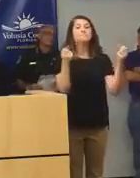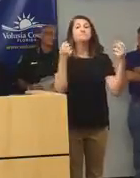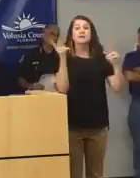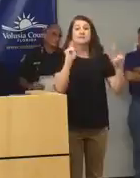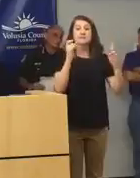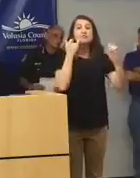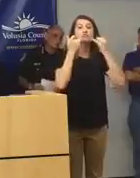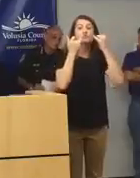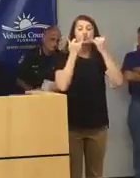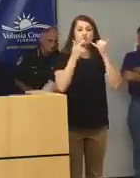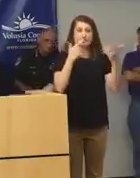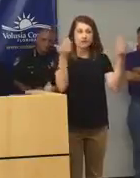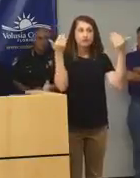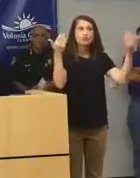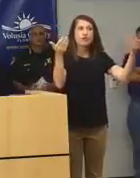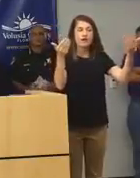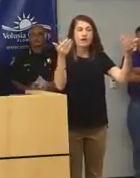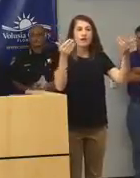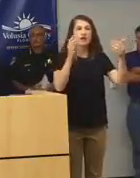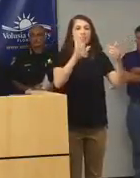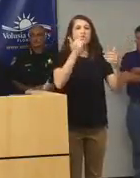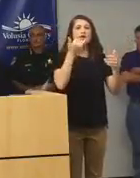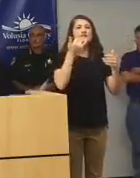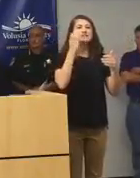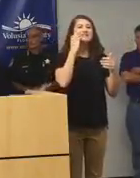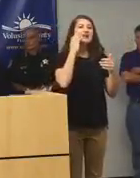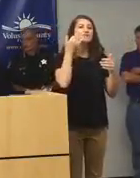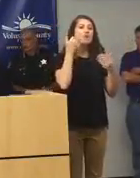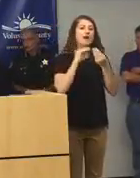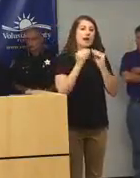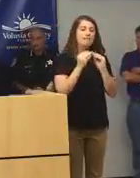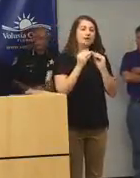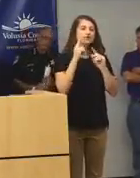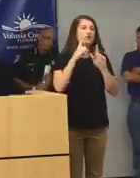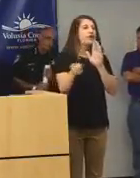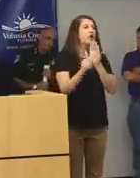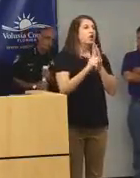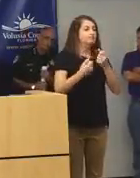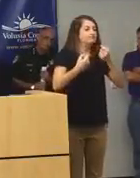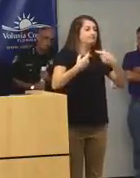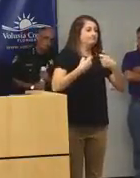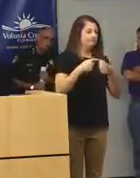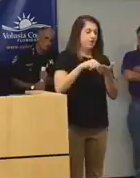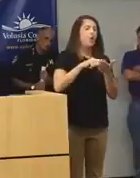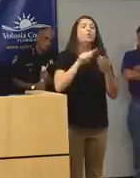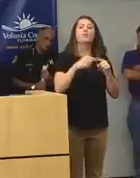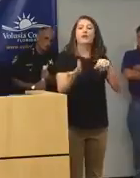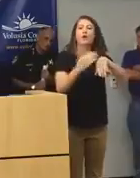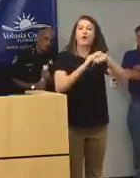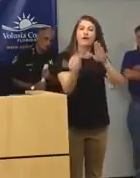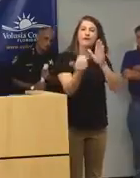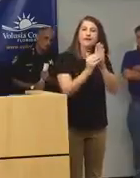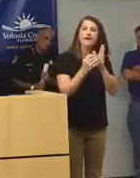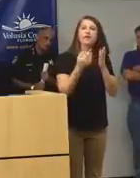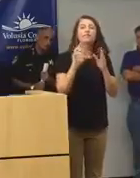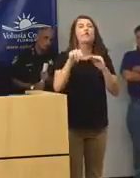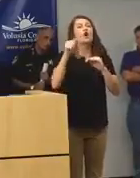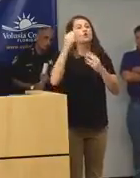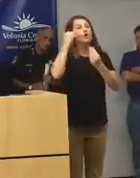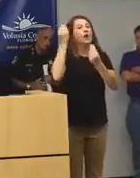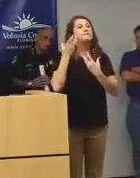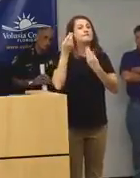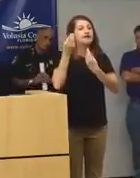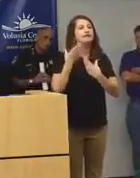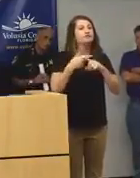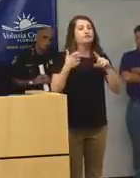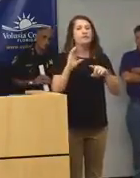have called in to go ahead and put their mobile number in where they can be alerted when power is restored and they can get any other